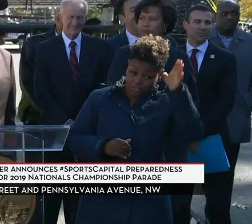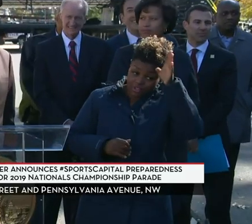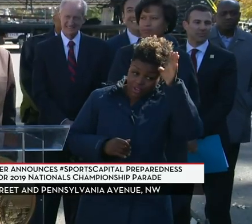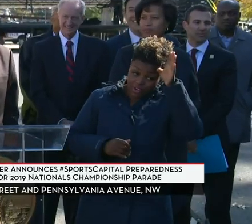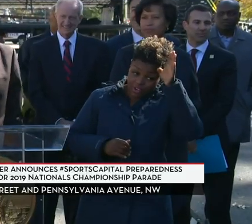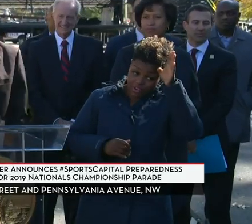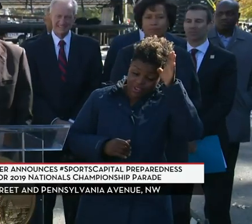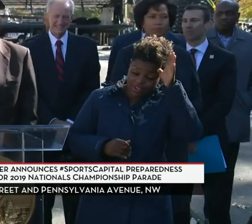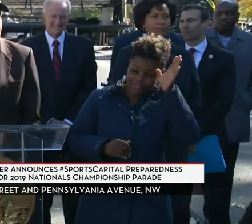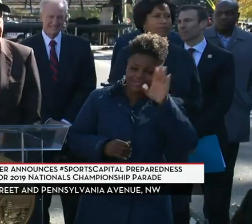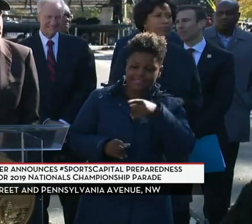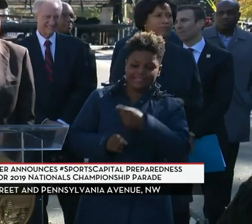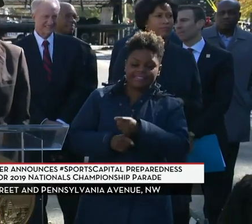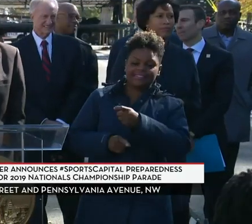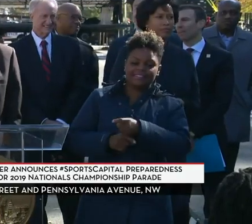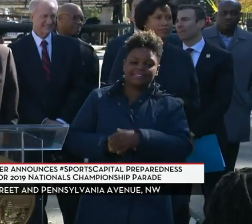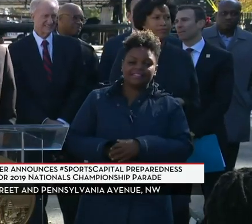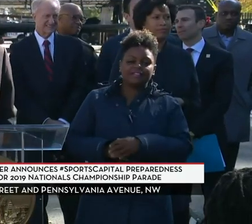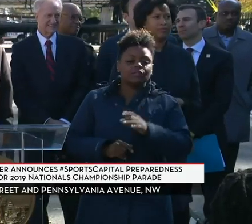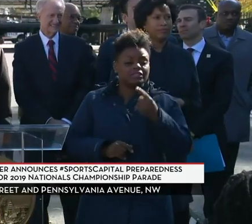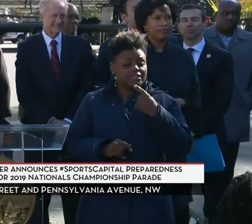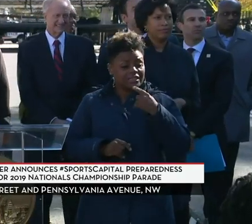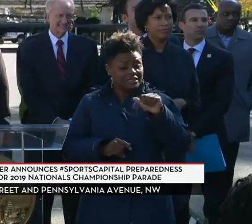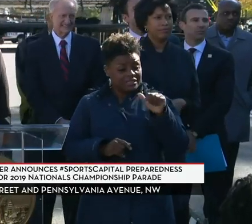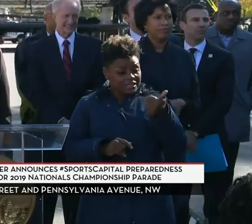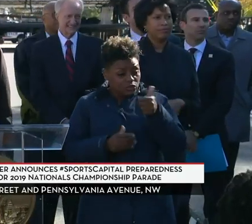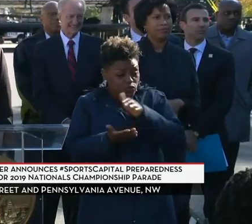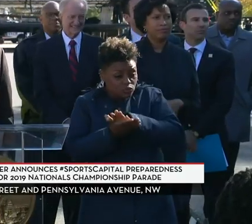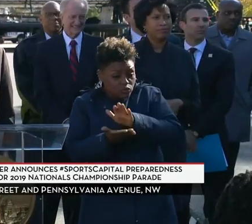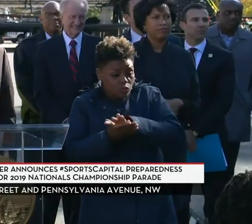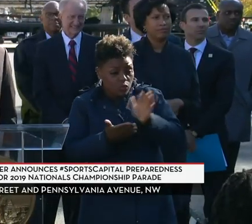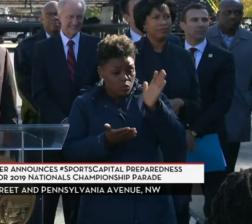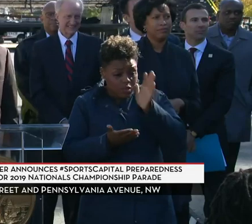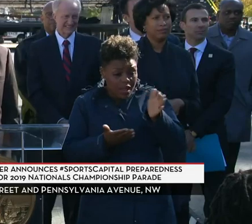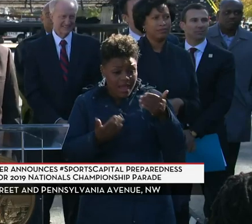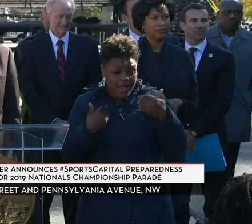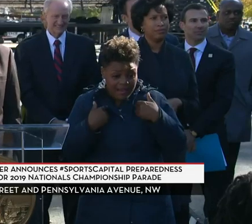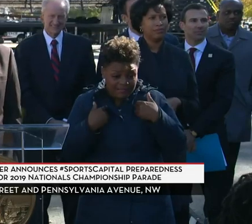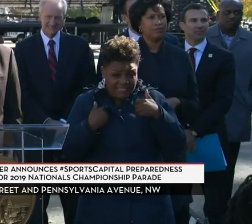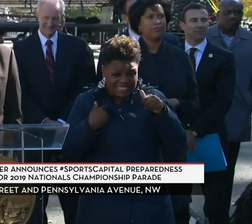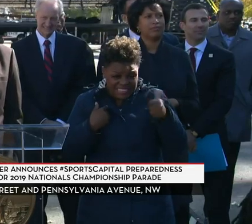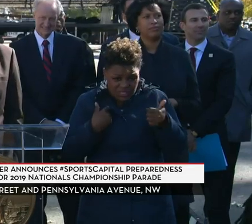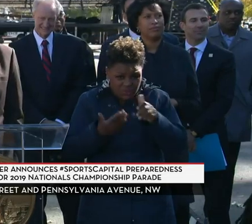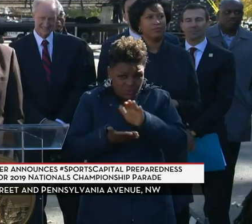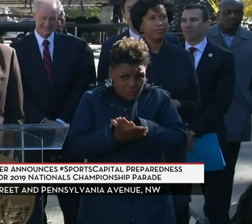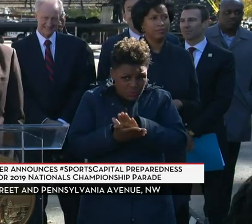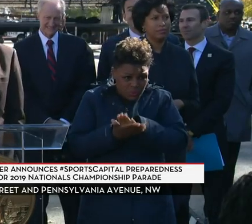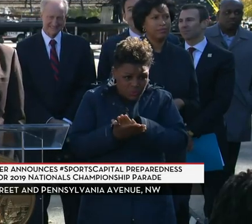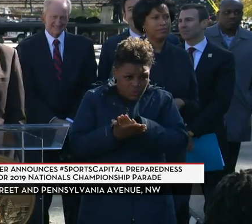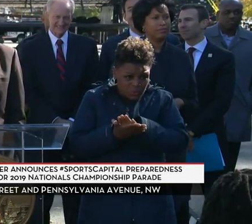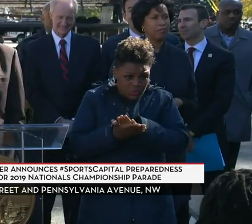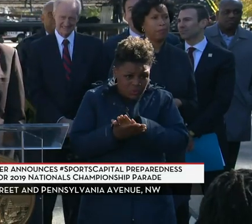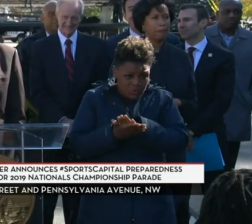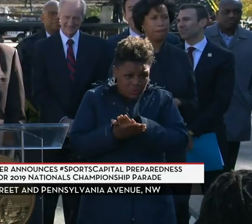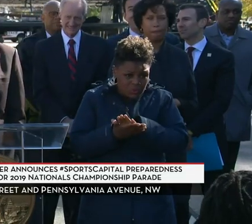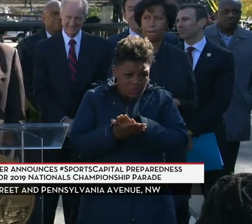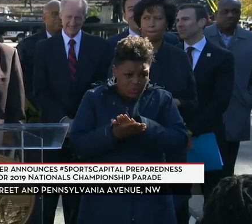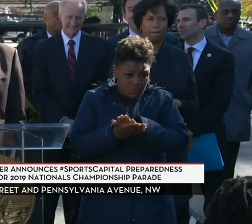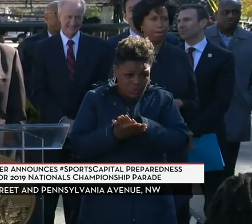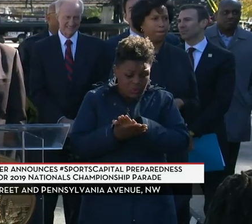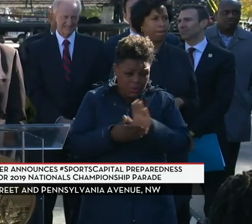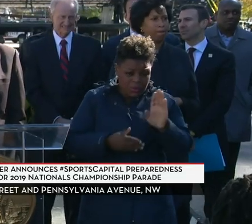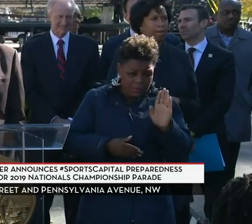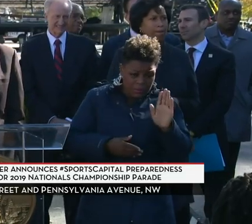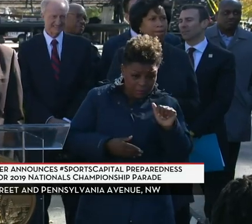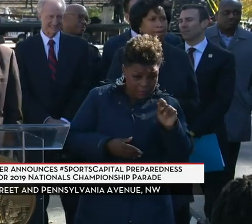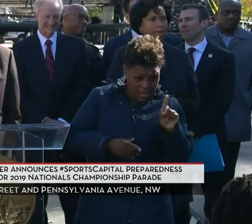them? They'll be walking. Oh, 10 DCPS schools will be walking in the parade. Among other community-based